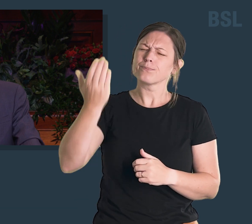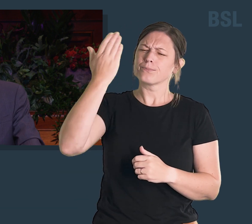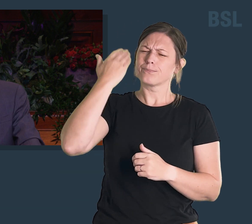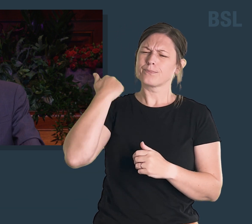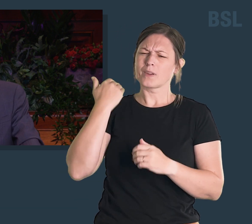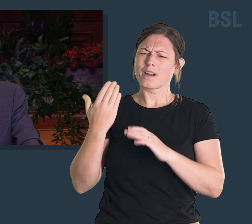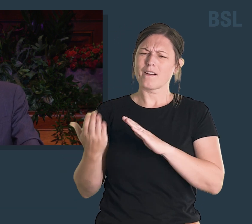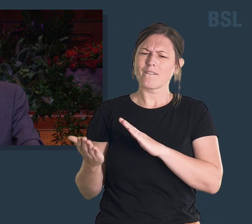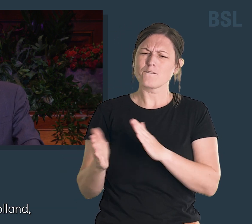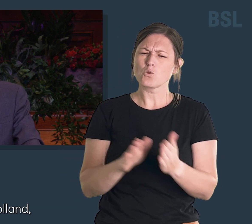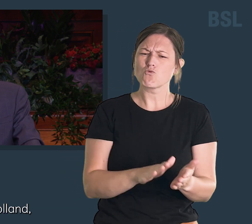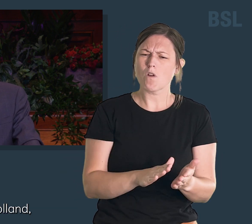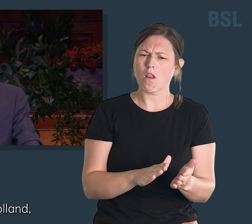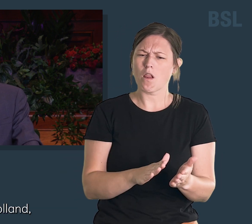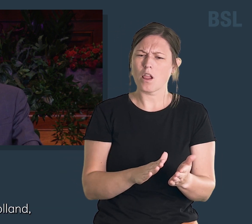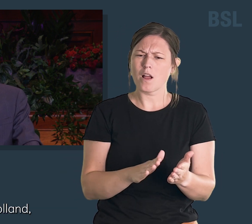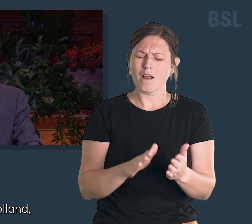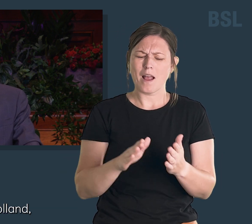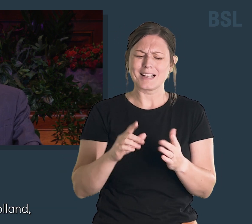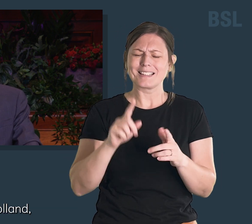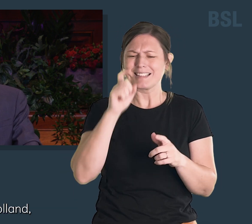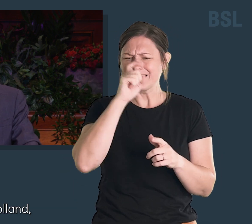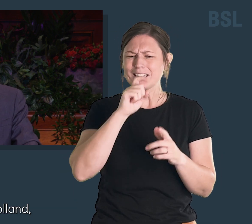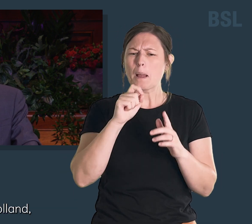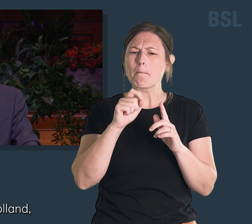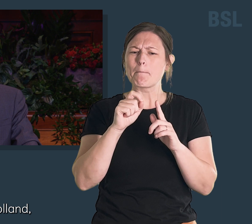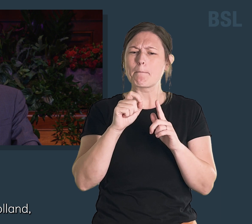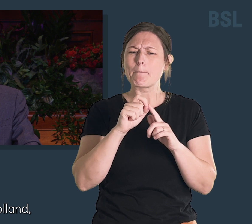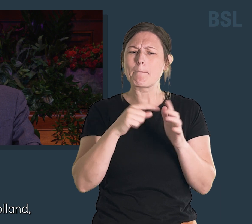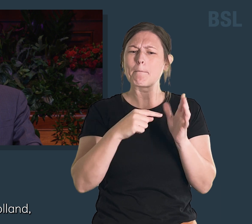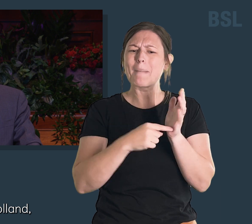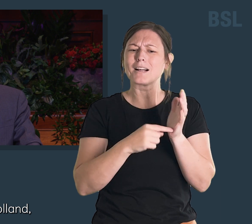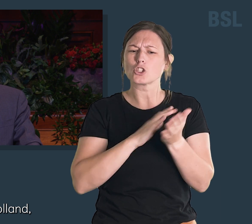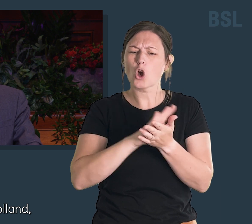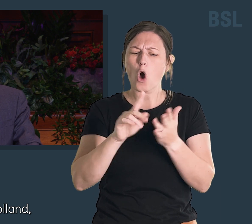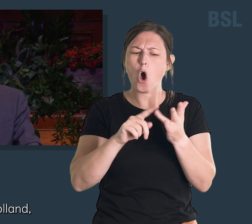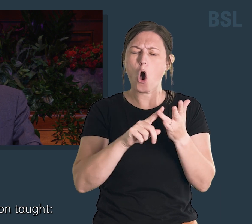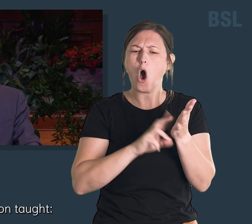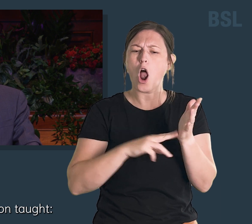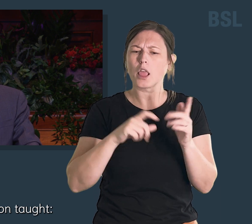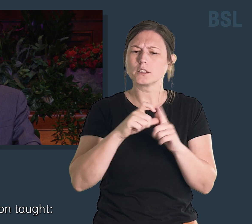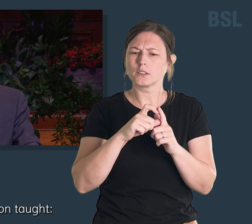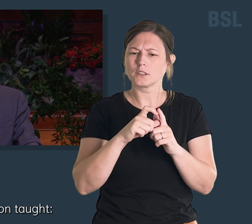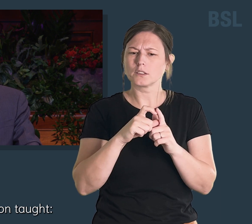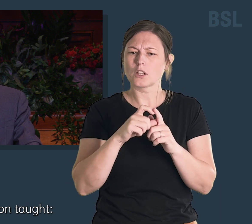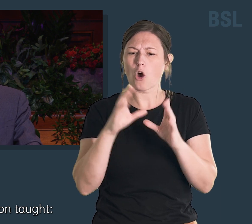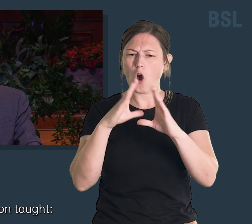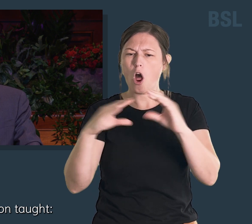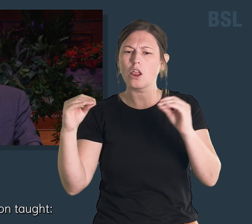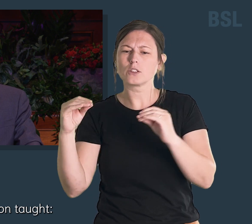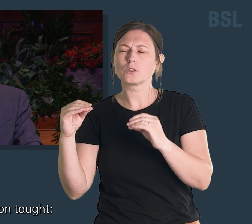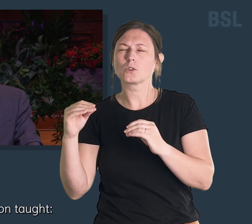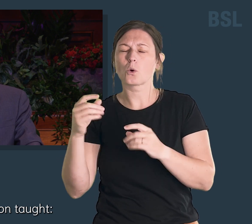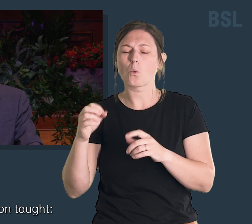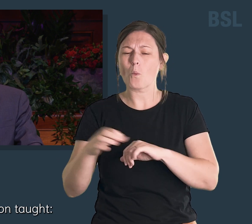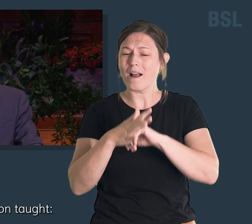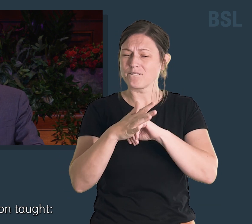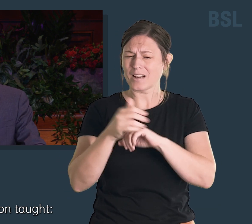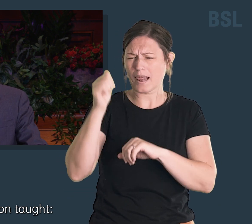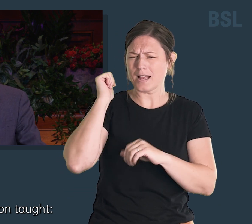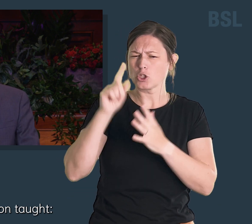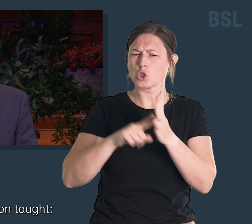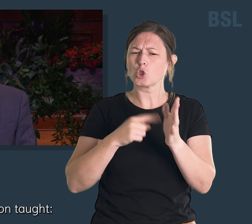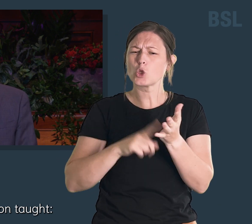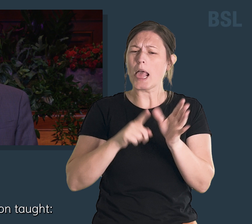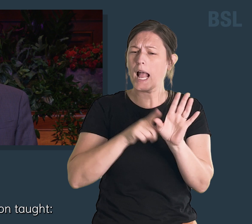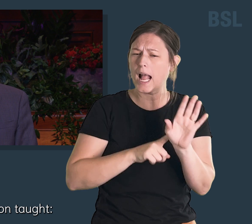In the funeral services for Sister Pat Holland, wife of Elder Jeffrey R. Holland, last July, President Russell